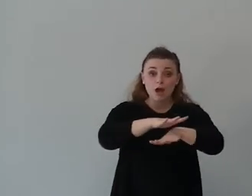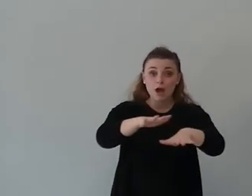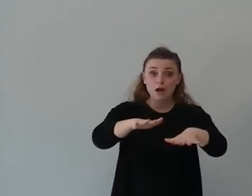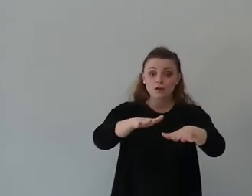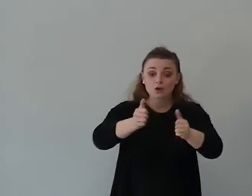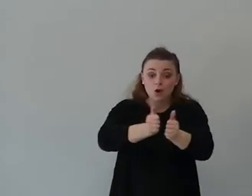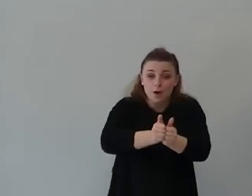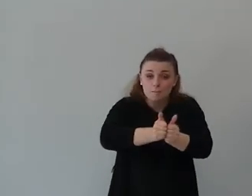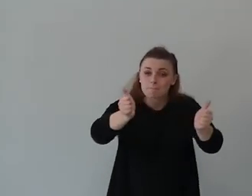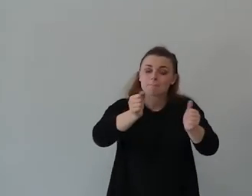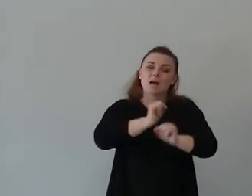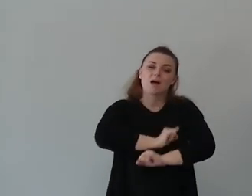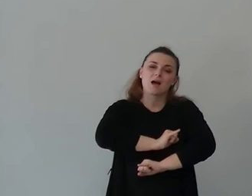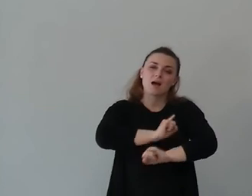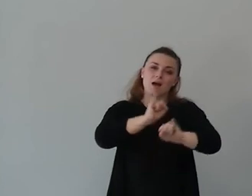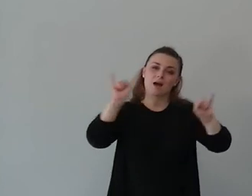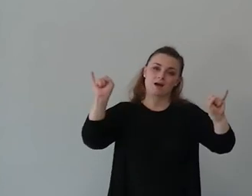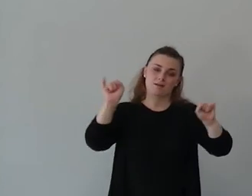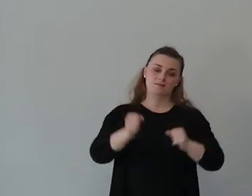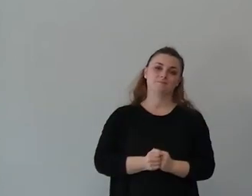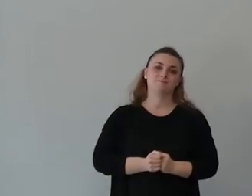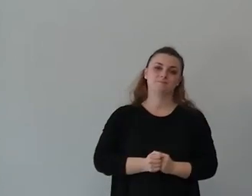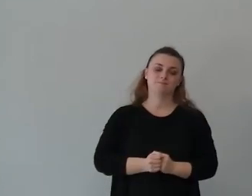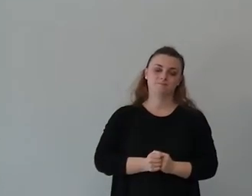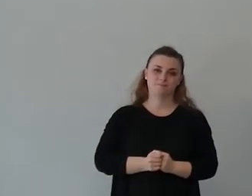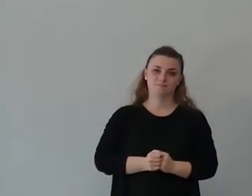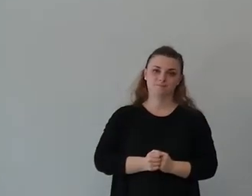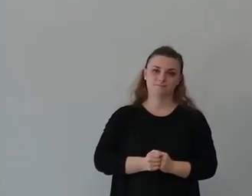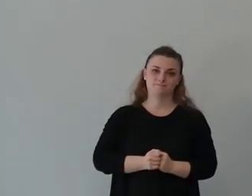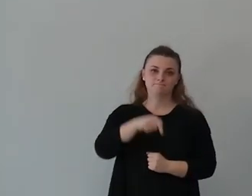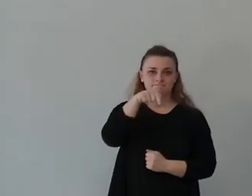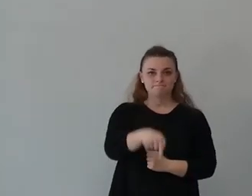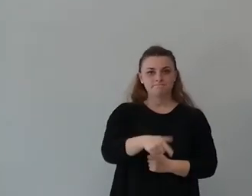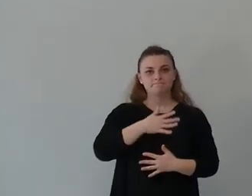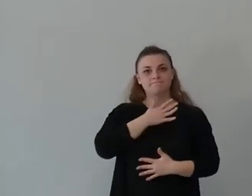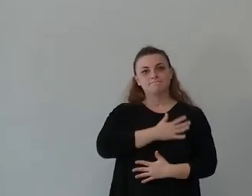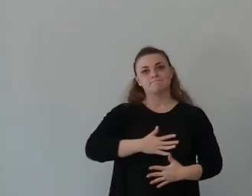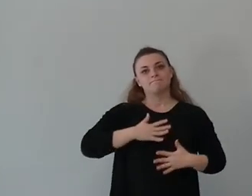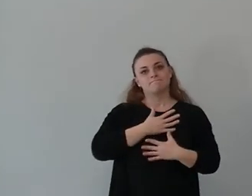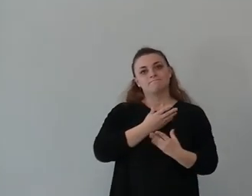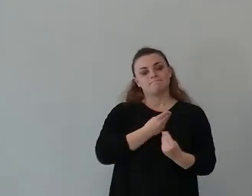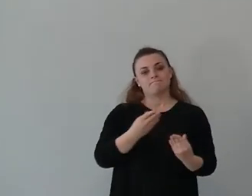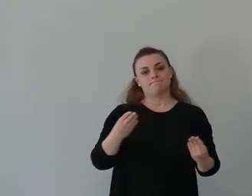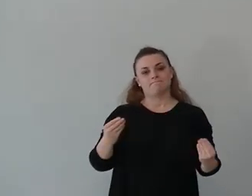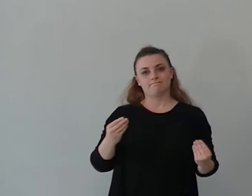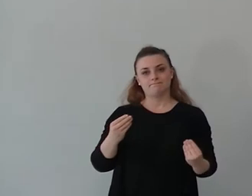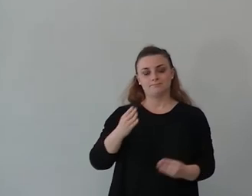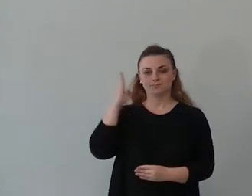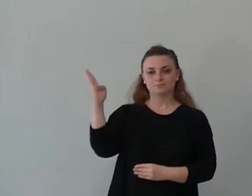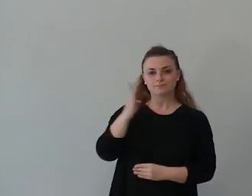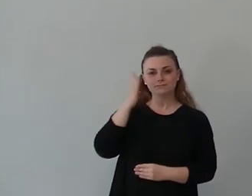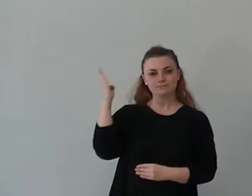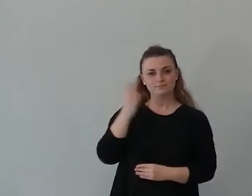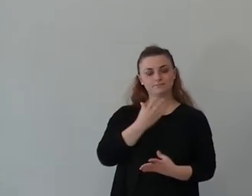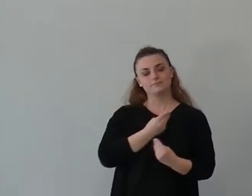been a blessing to be in this church. È stata una benedizione essere in questa chiesa. And to be able to work and see